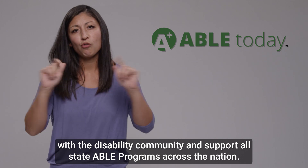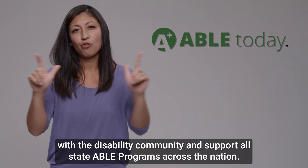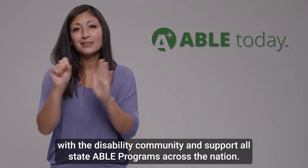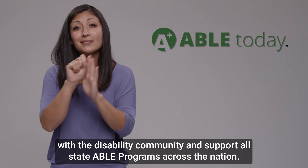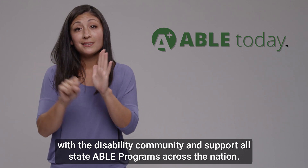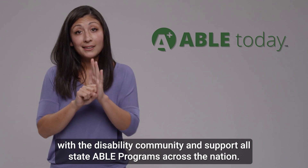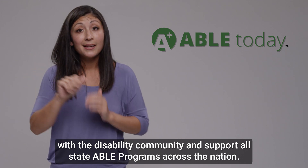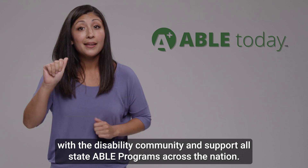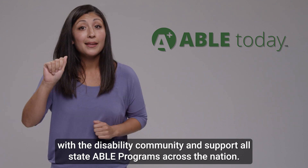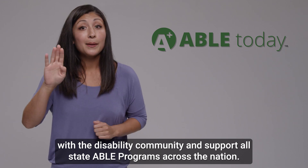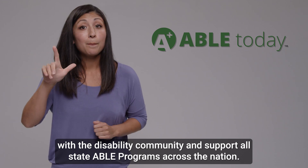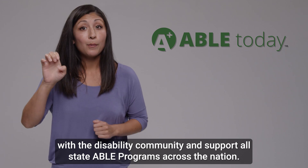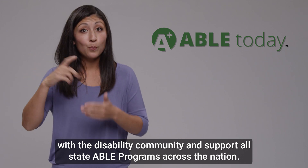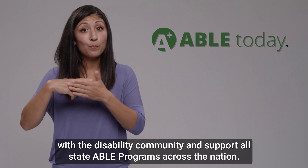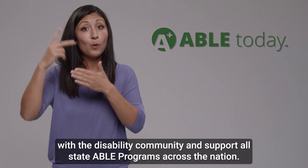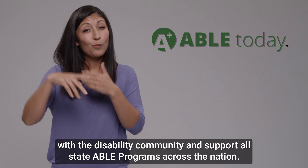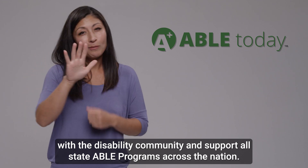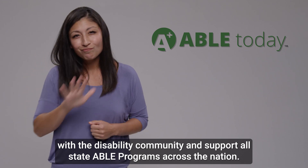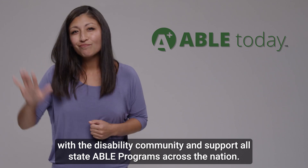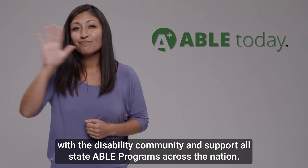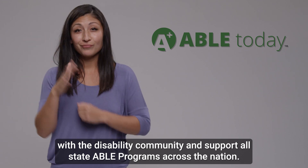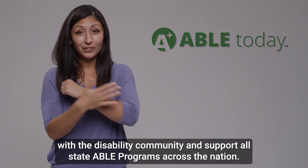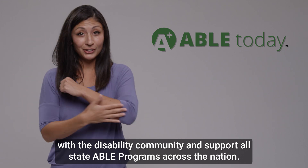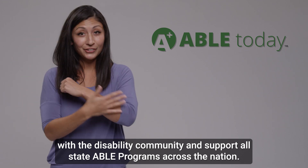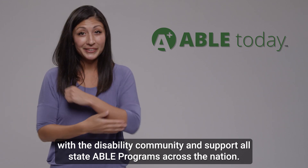all state ABLE programs across the nation.